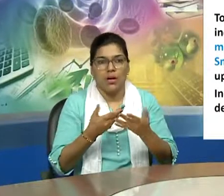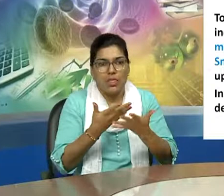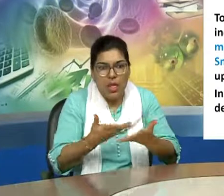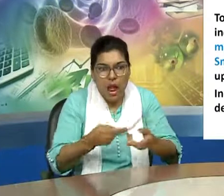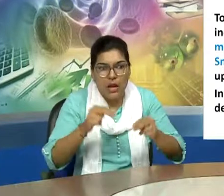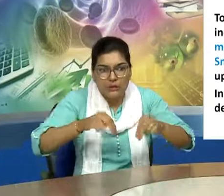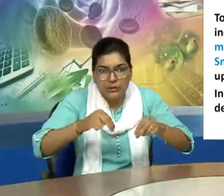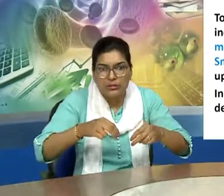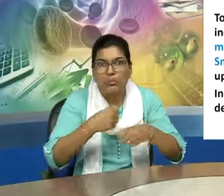population,